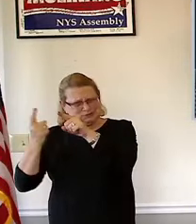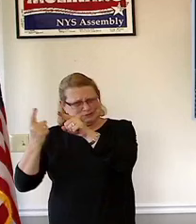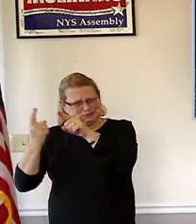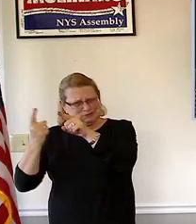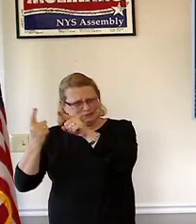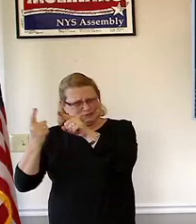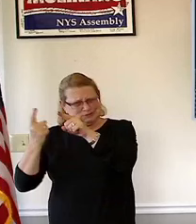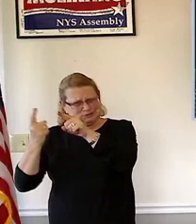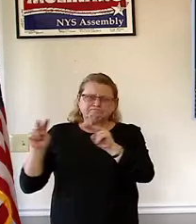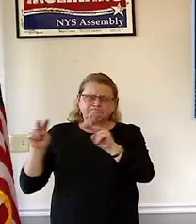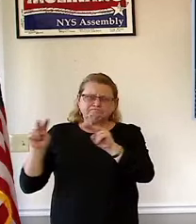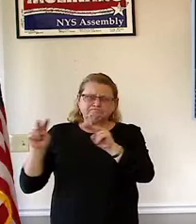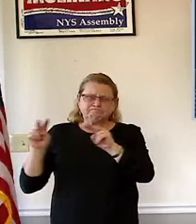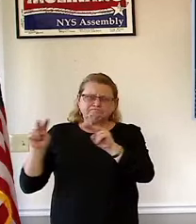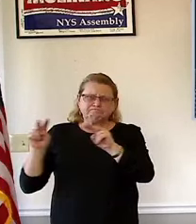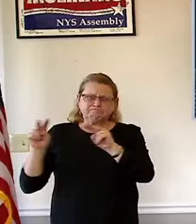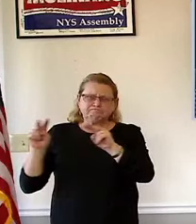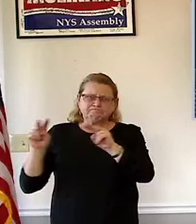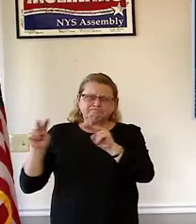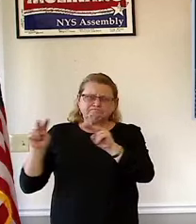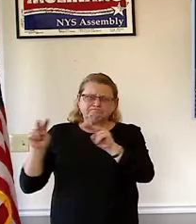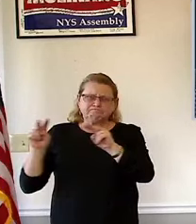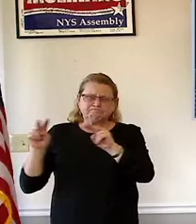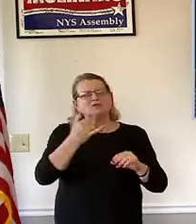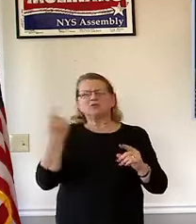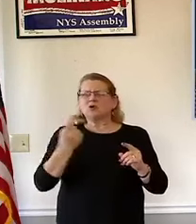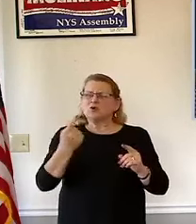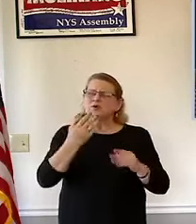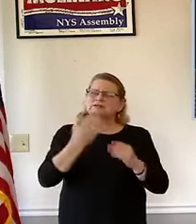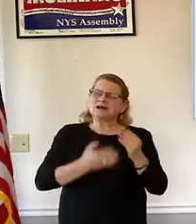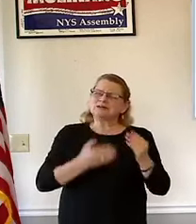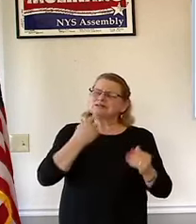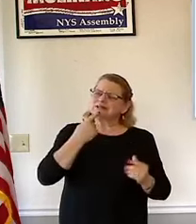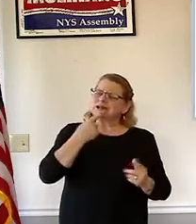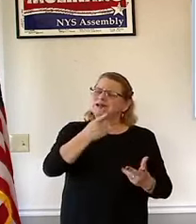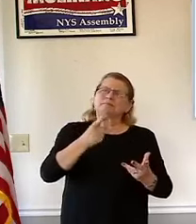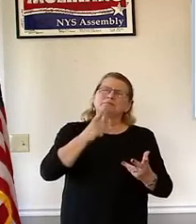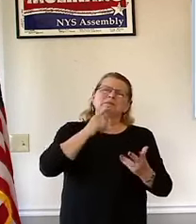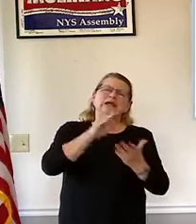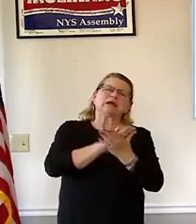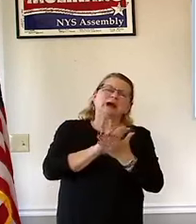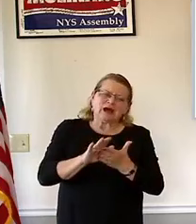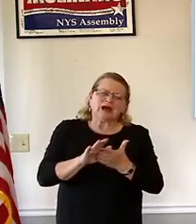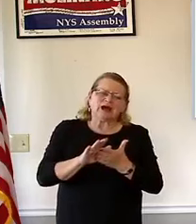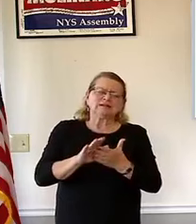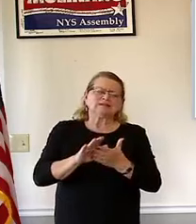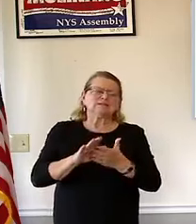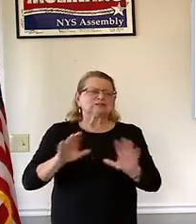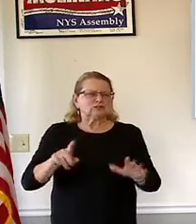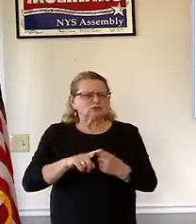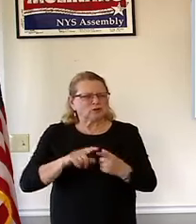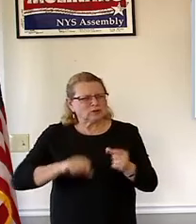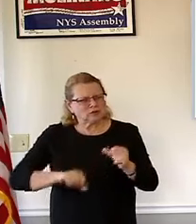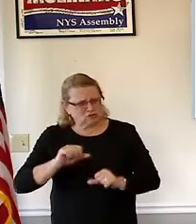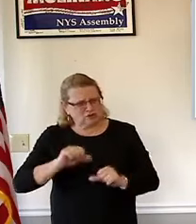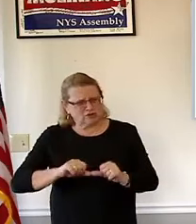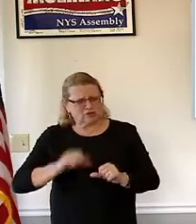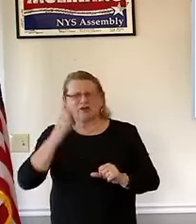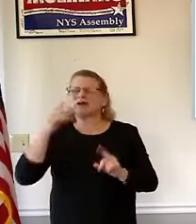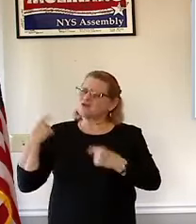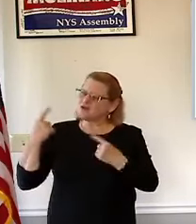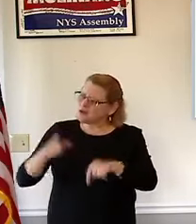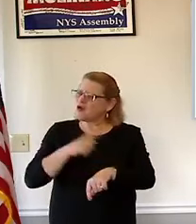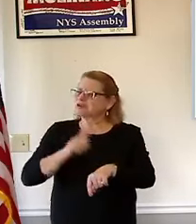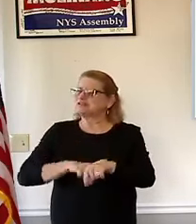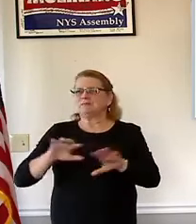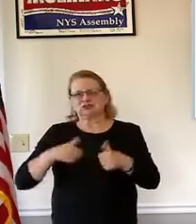on these calls, please be considerate and kind to one another. I understand that we've gone through a long period of time, both the challenges of the disease,